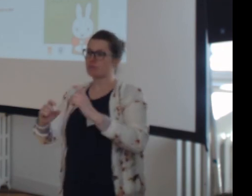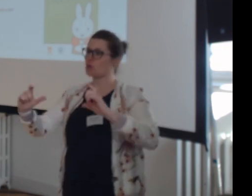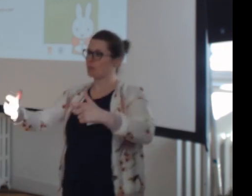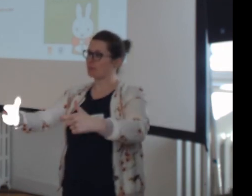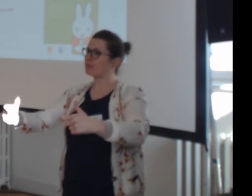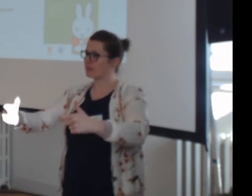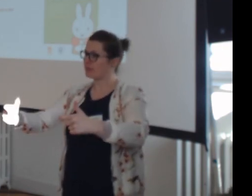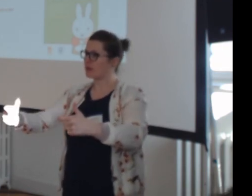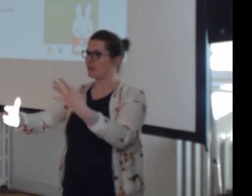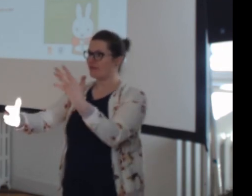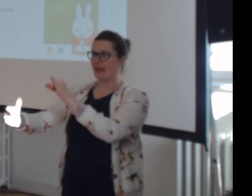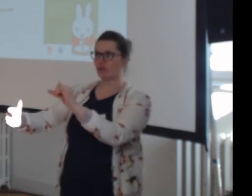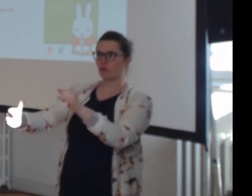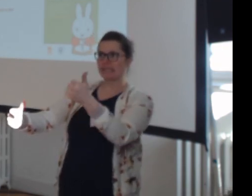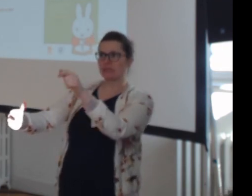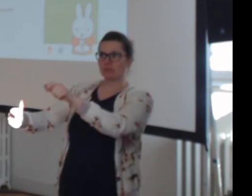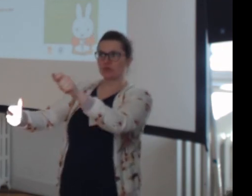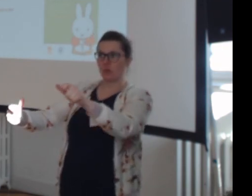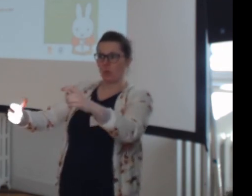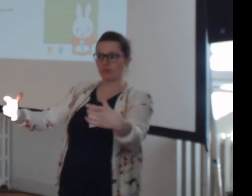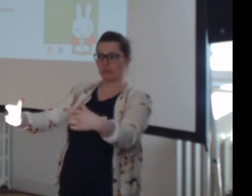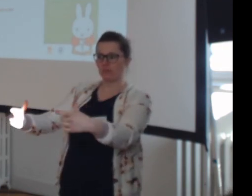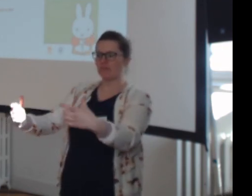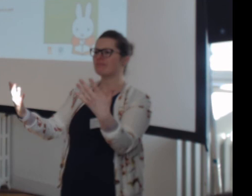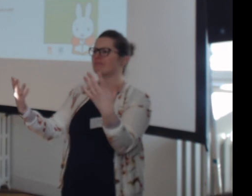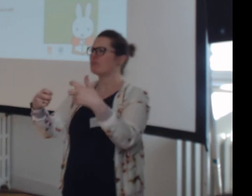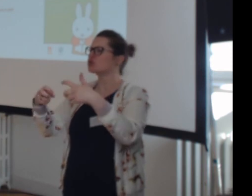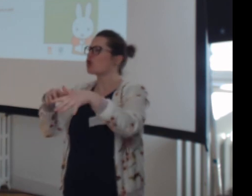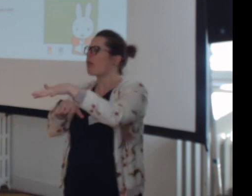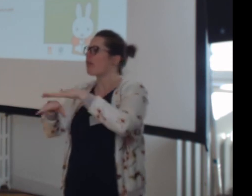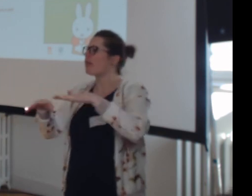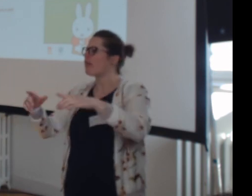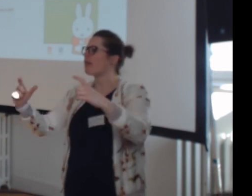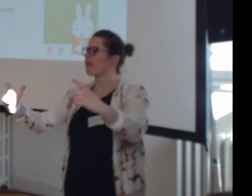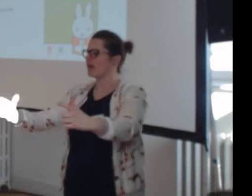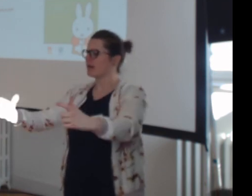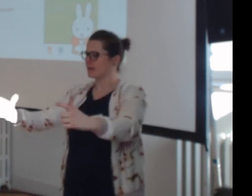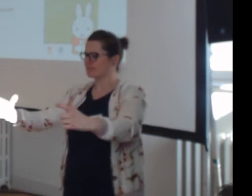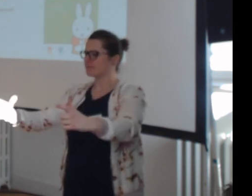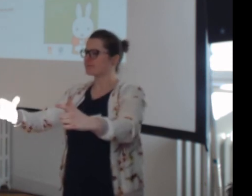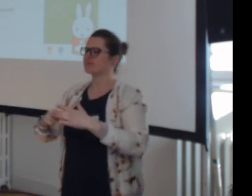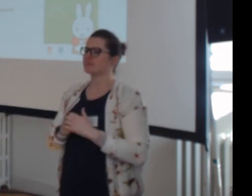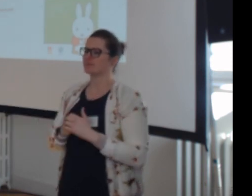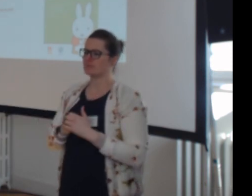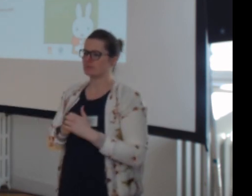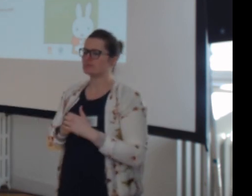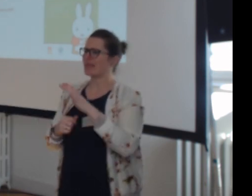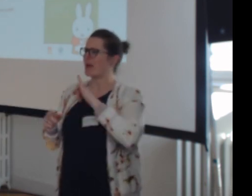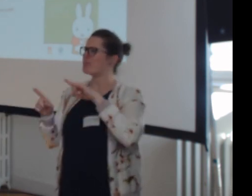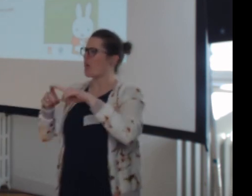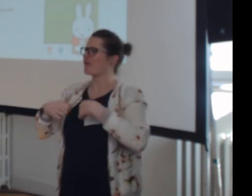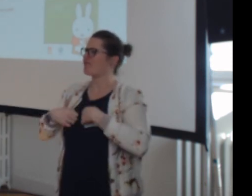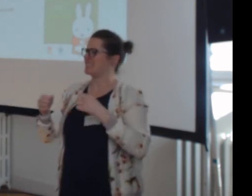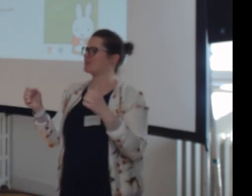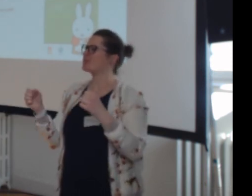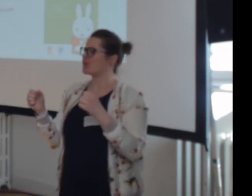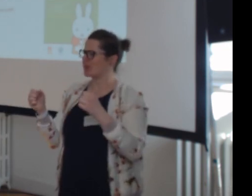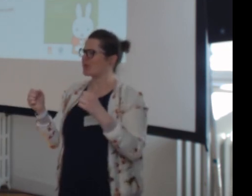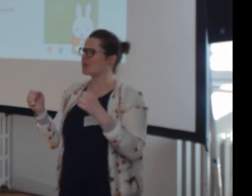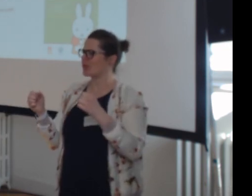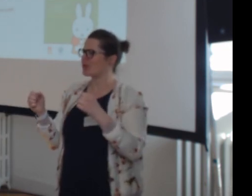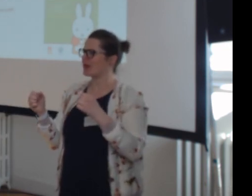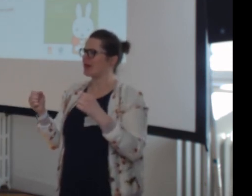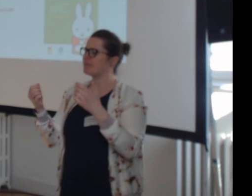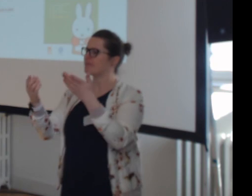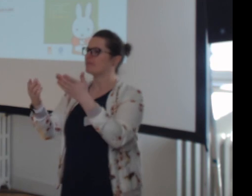a little 5 to 6 people in a Brussels Reads Aloud group. There's a Facebook group, a